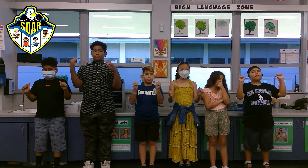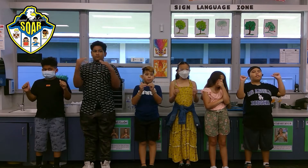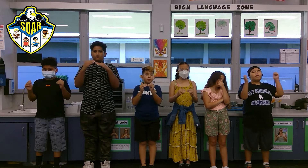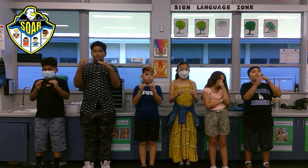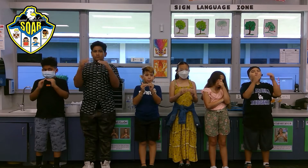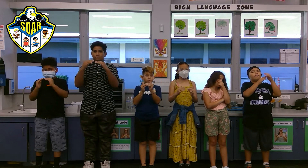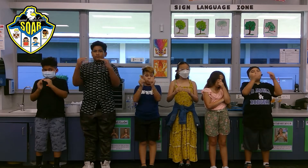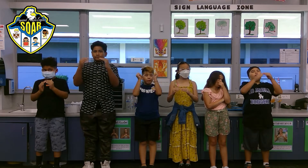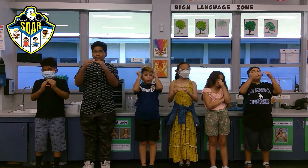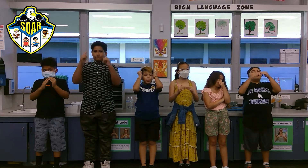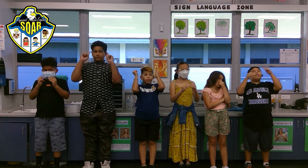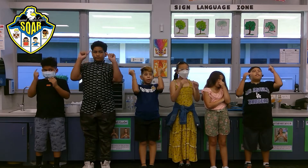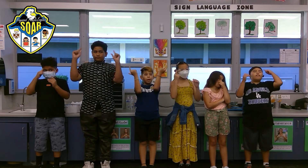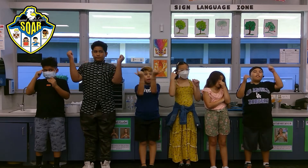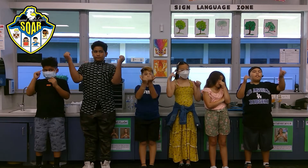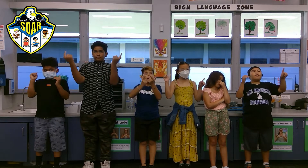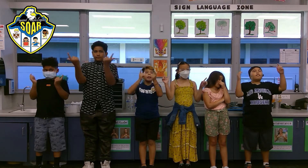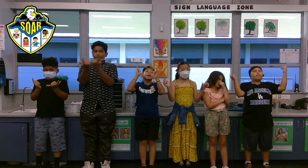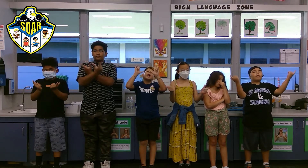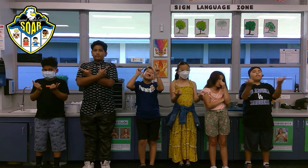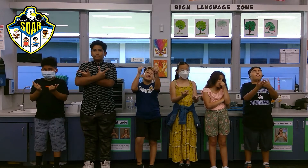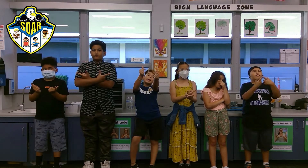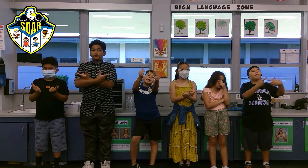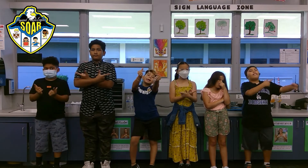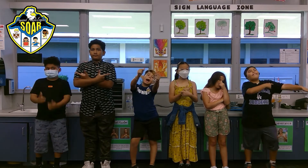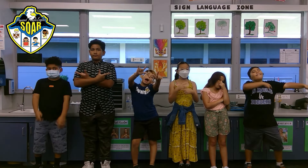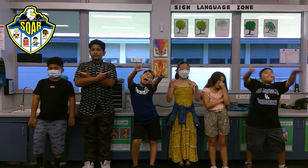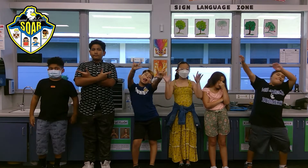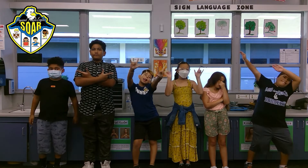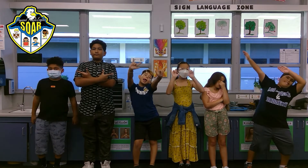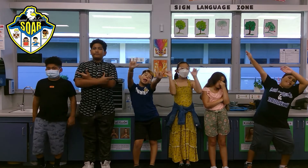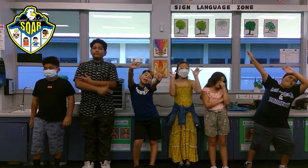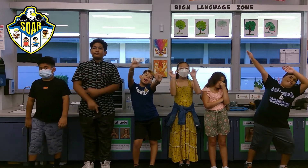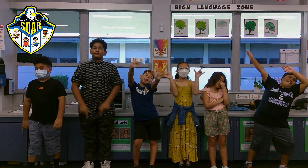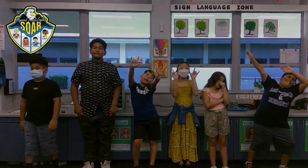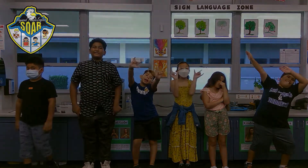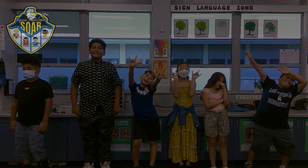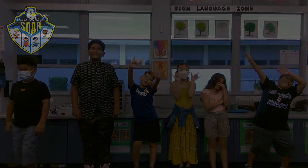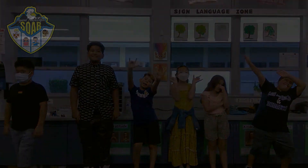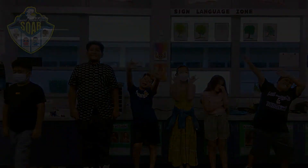Hmm.